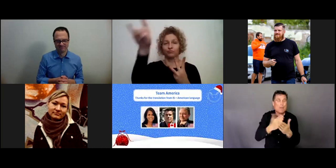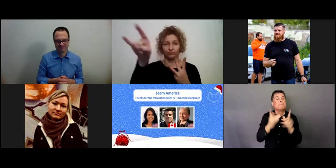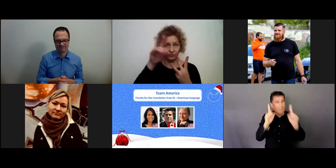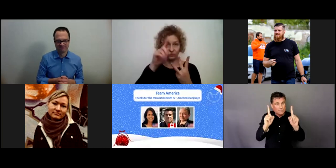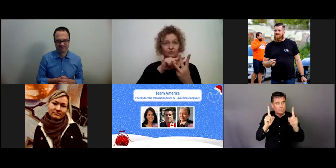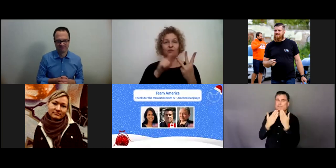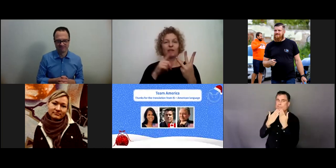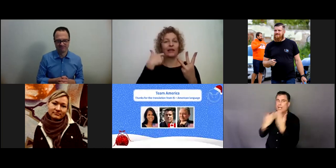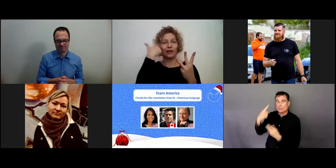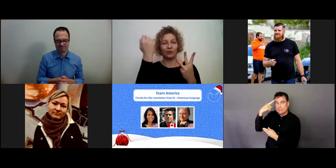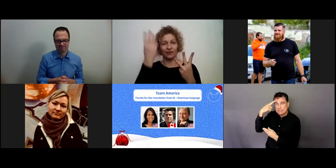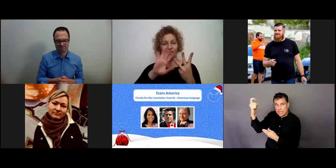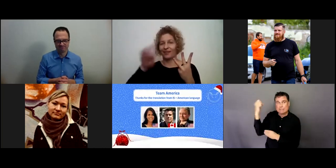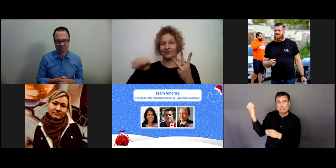flying.